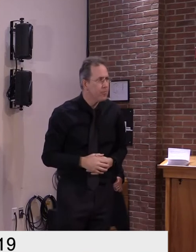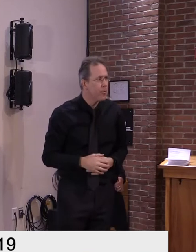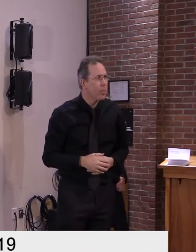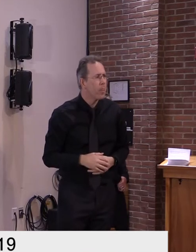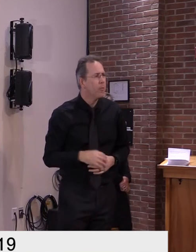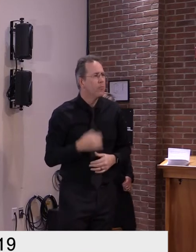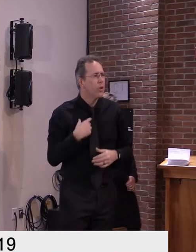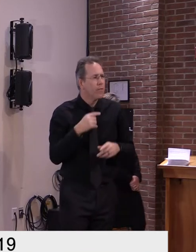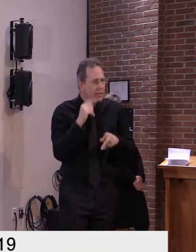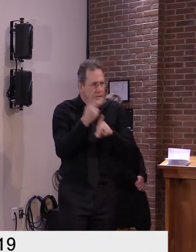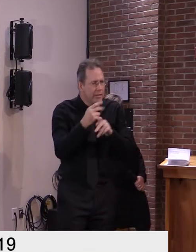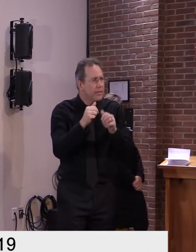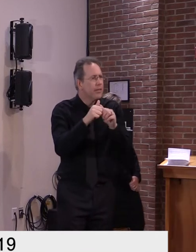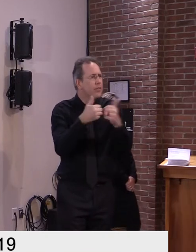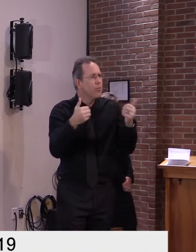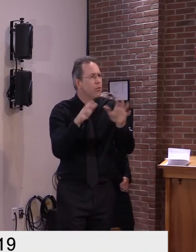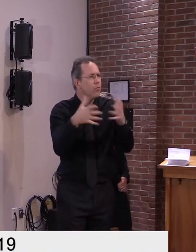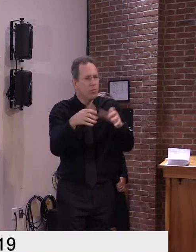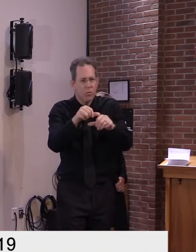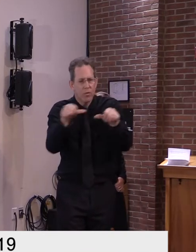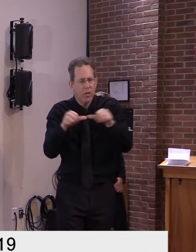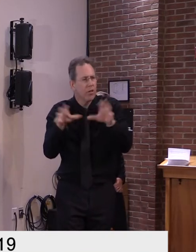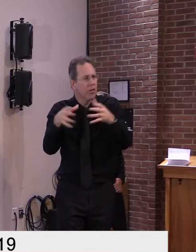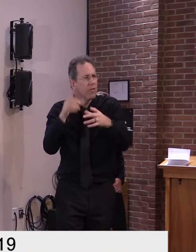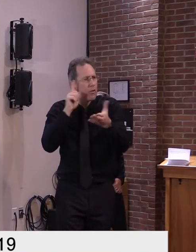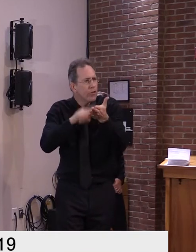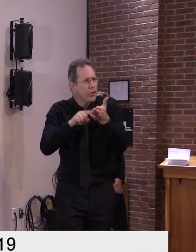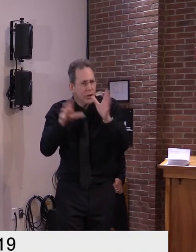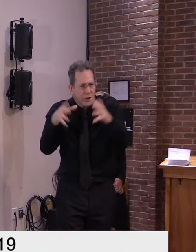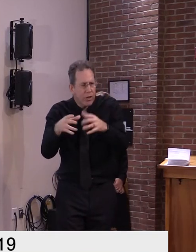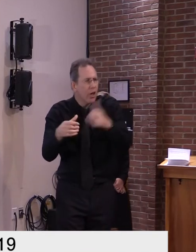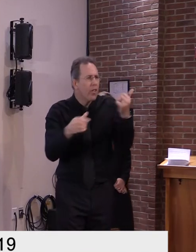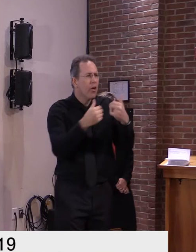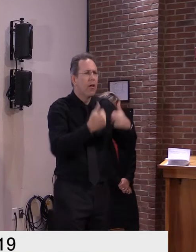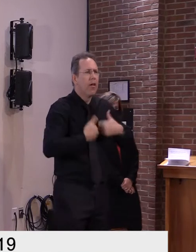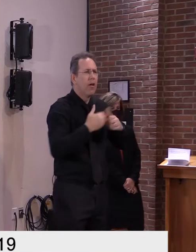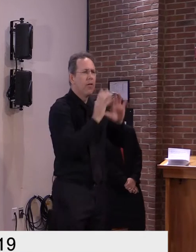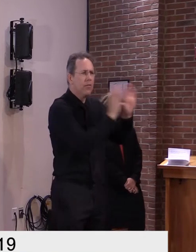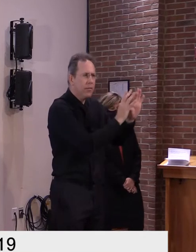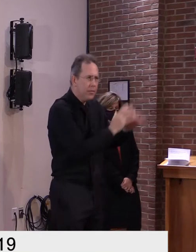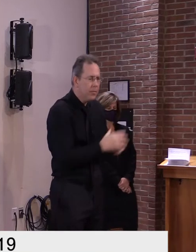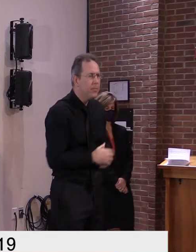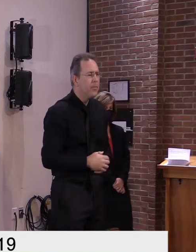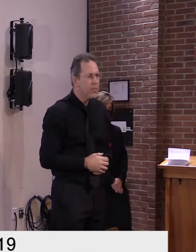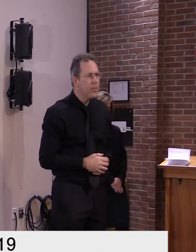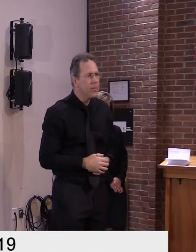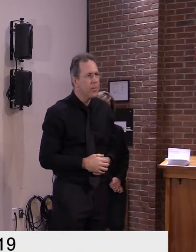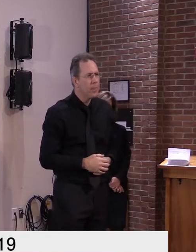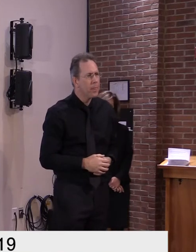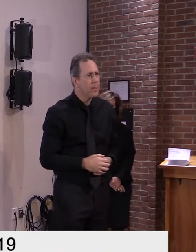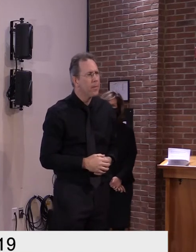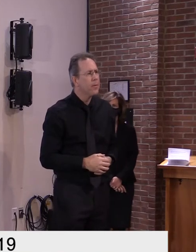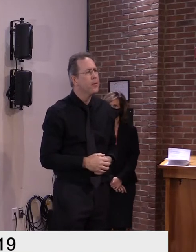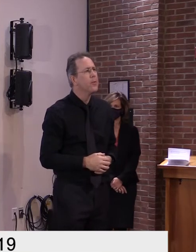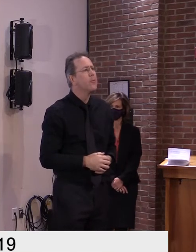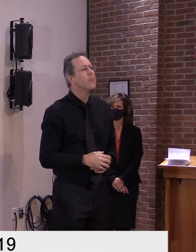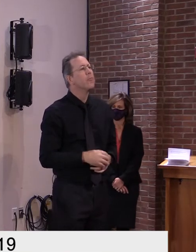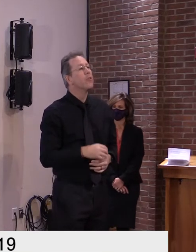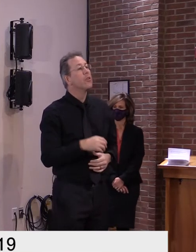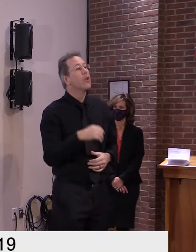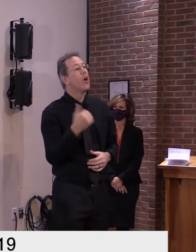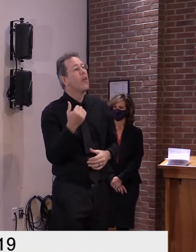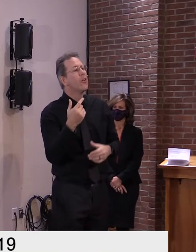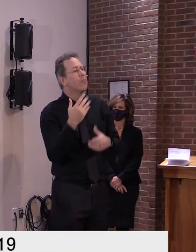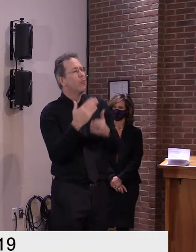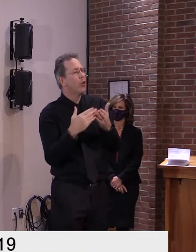a COVID patient. So the other part that's been a little slow on the uptake is that there's only